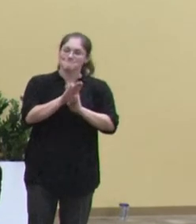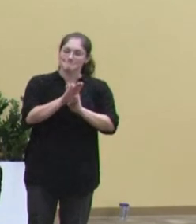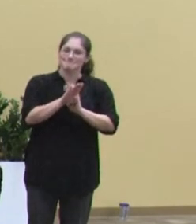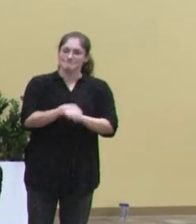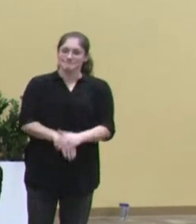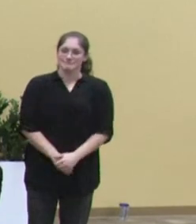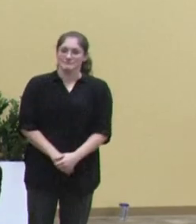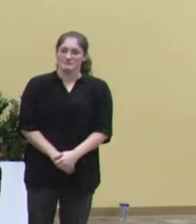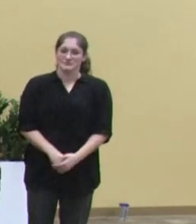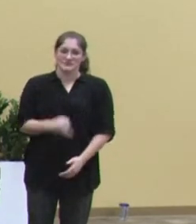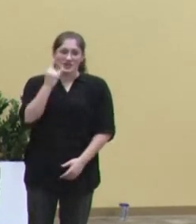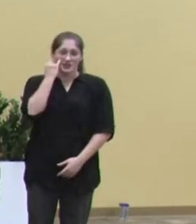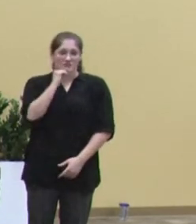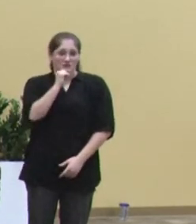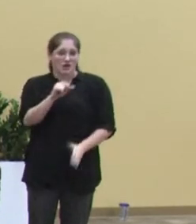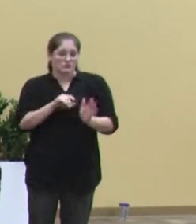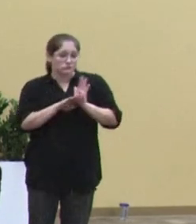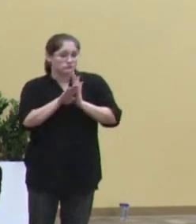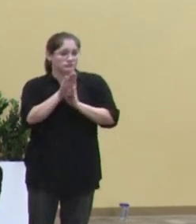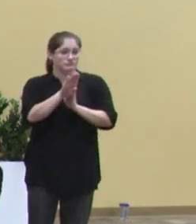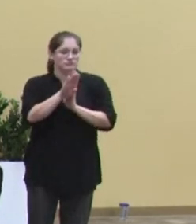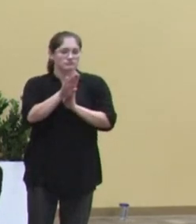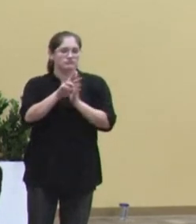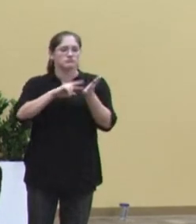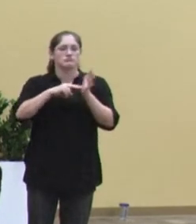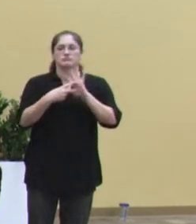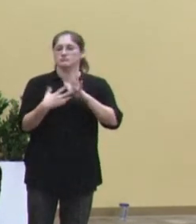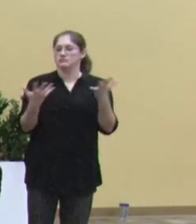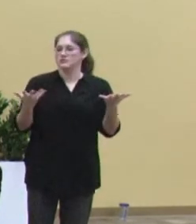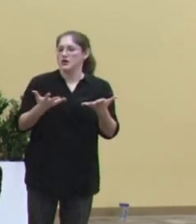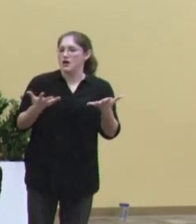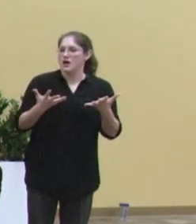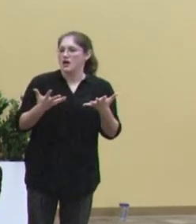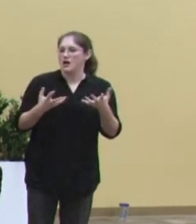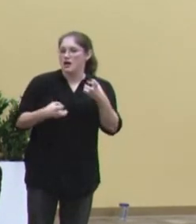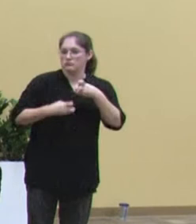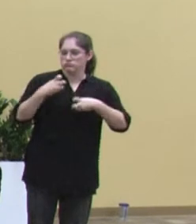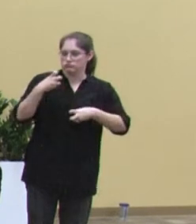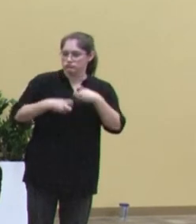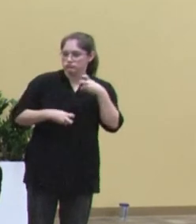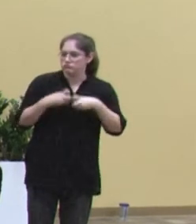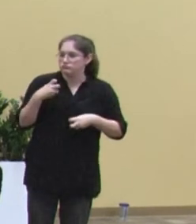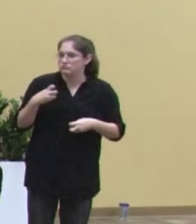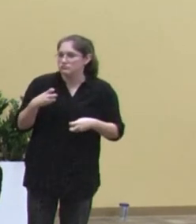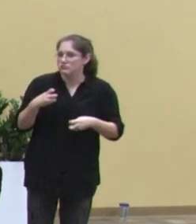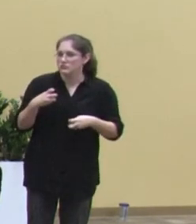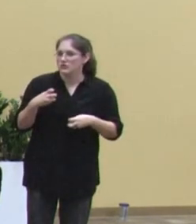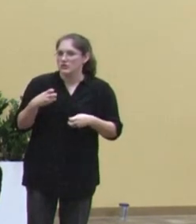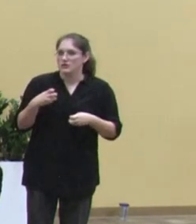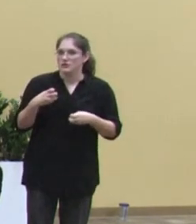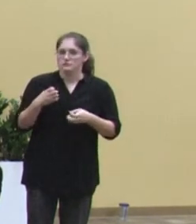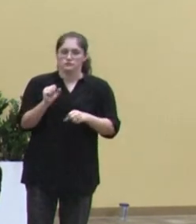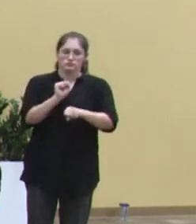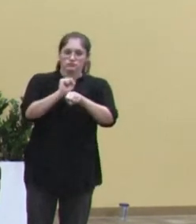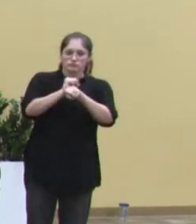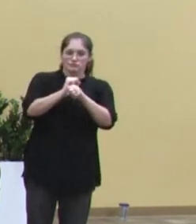that you've got a problem pop out there called underemployment. If their businesses aren't